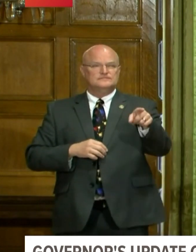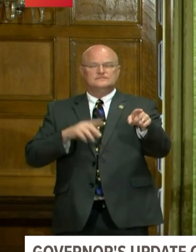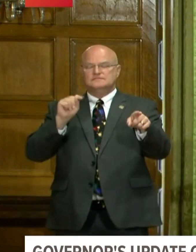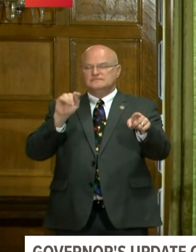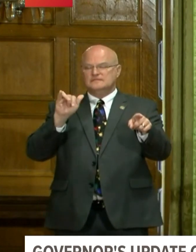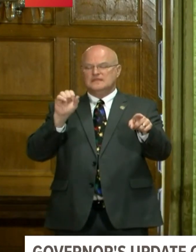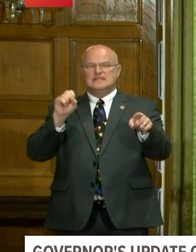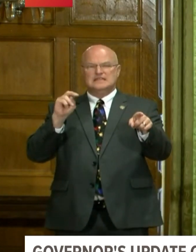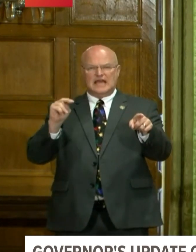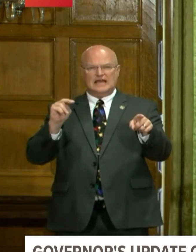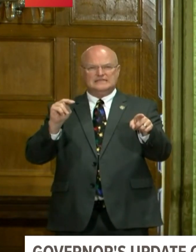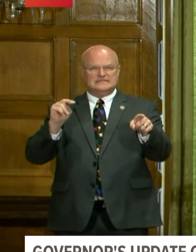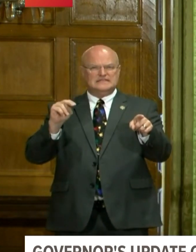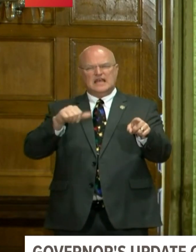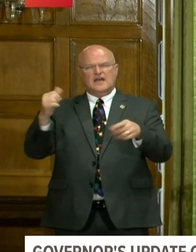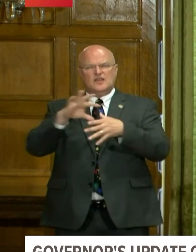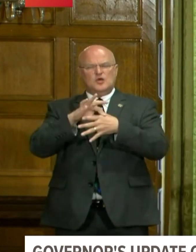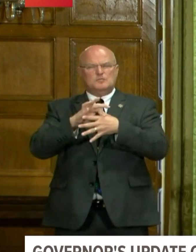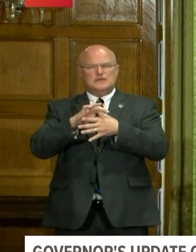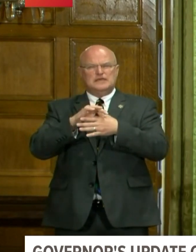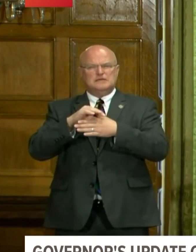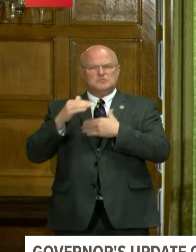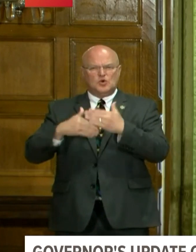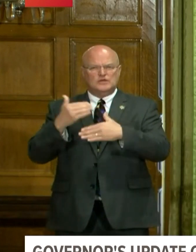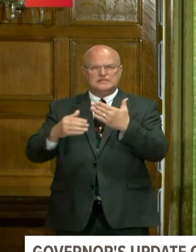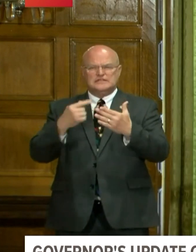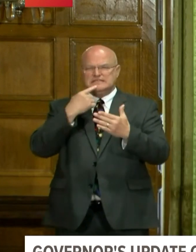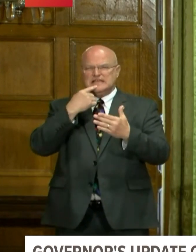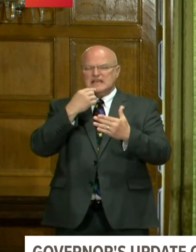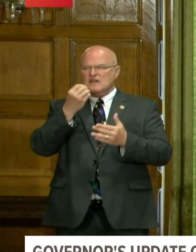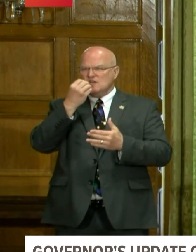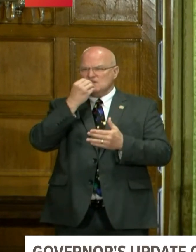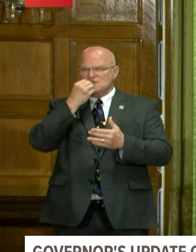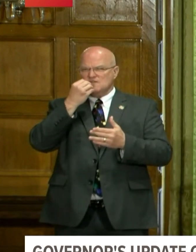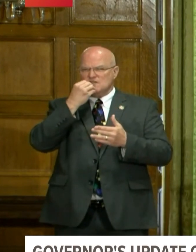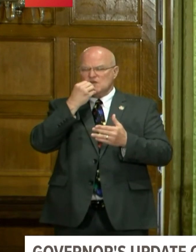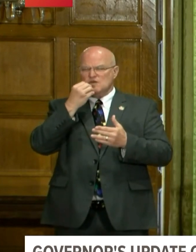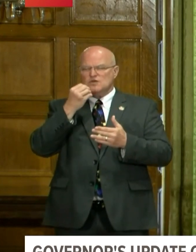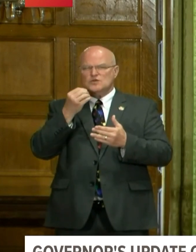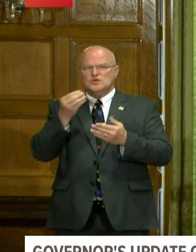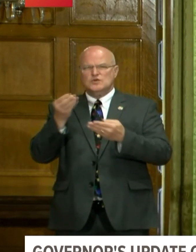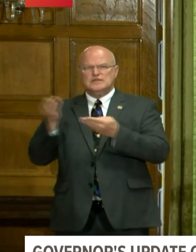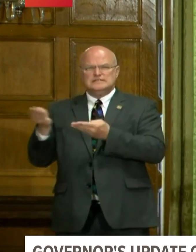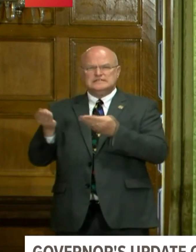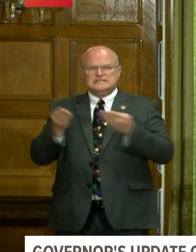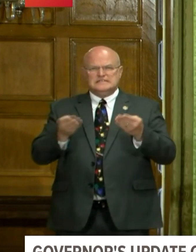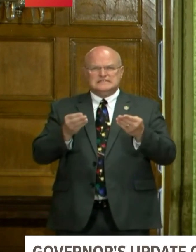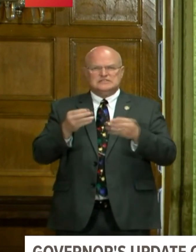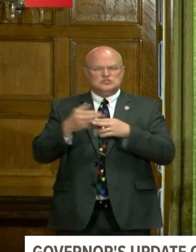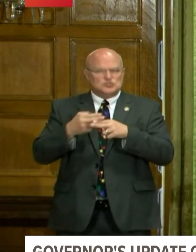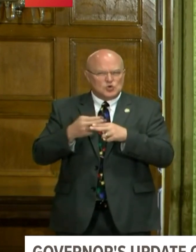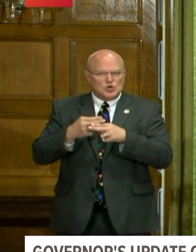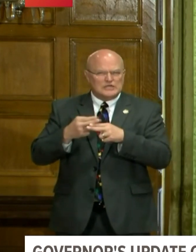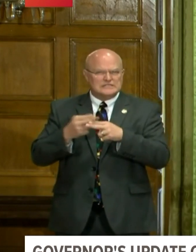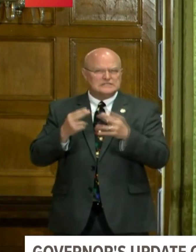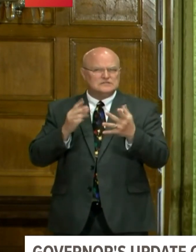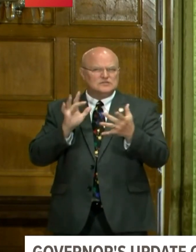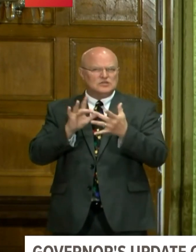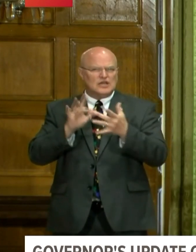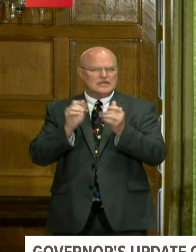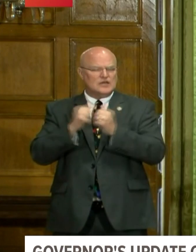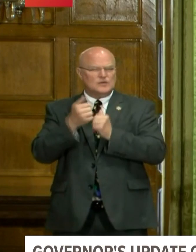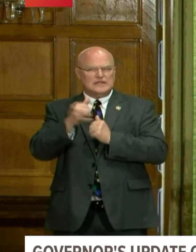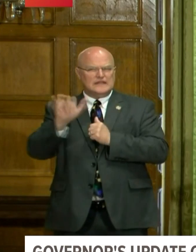Tyson officials and some other meat processors are predicting potential food chain supply shortages. Any reaction to that, or have you been in contact with them